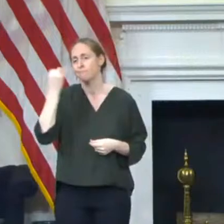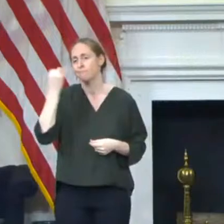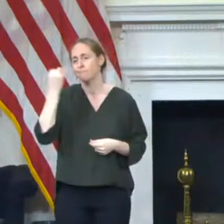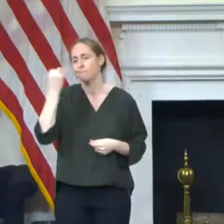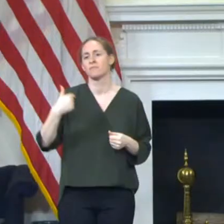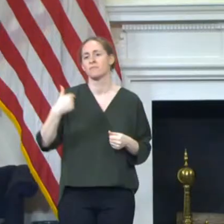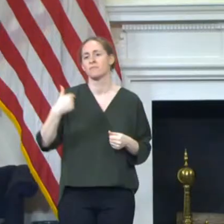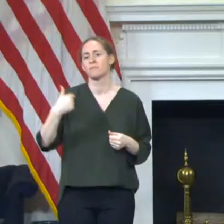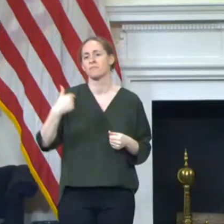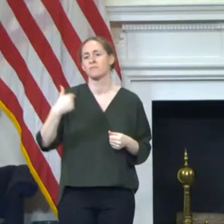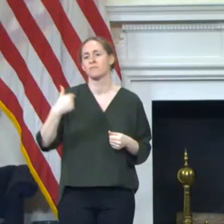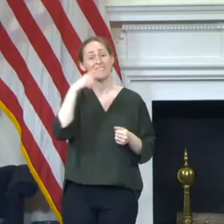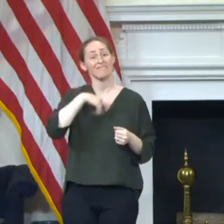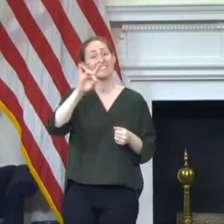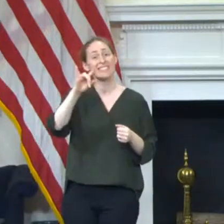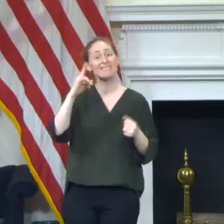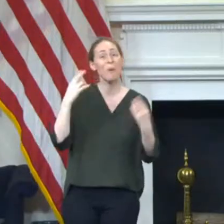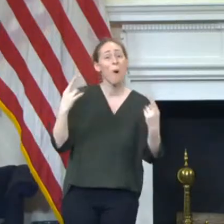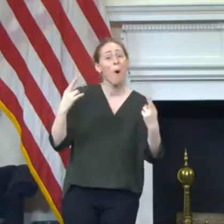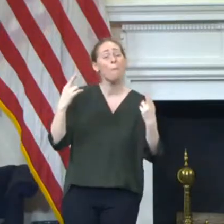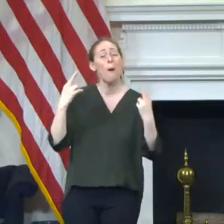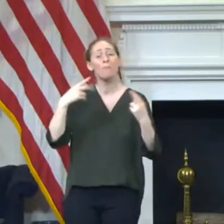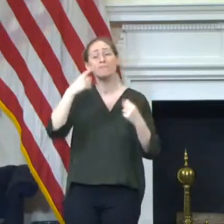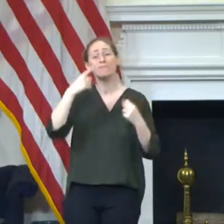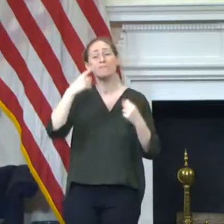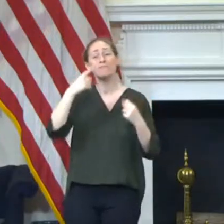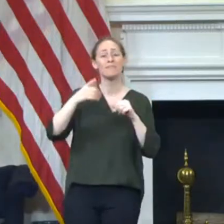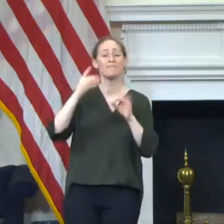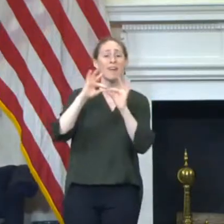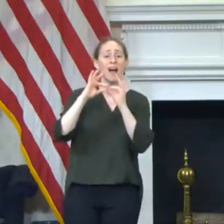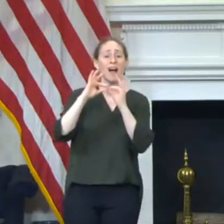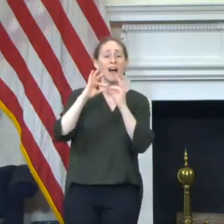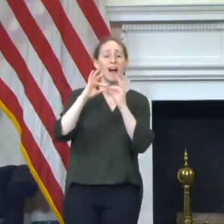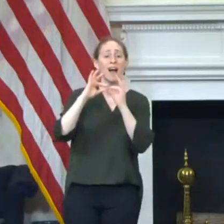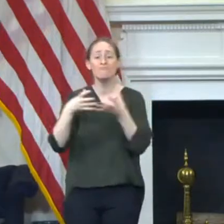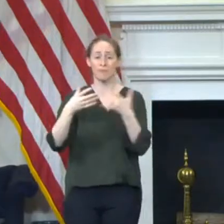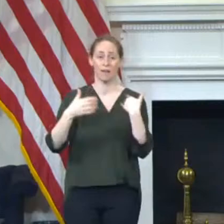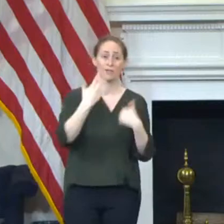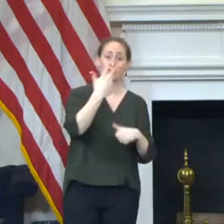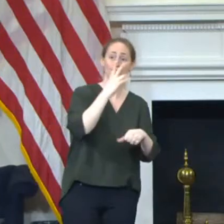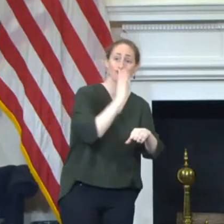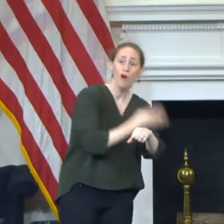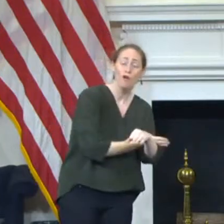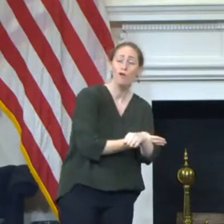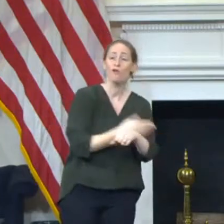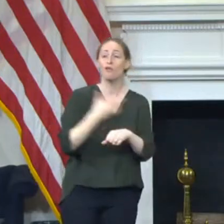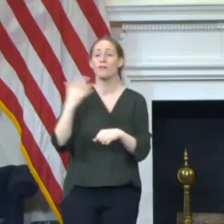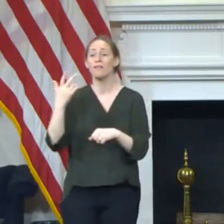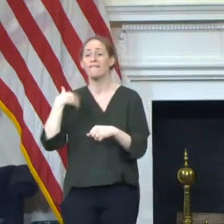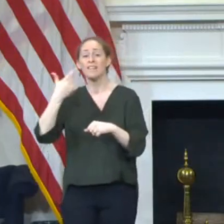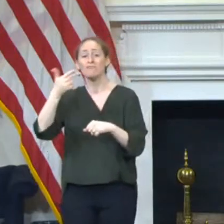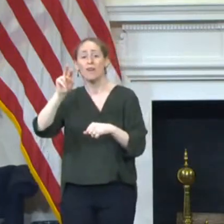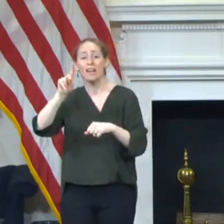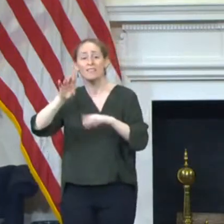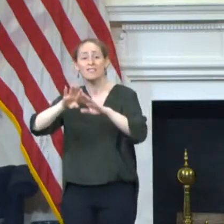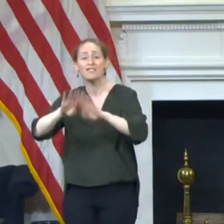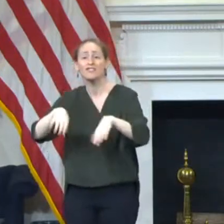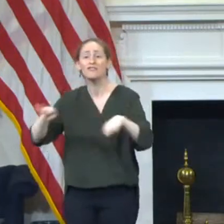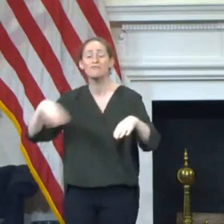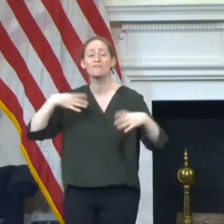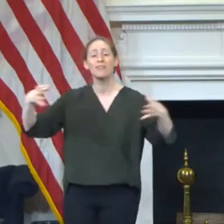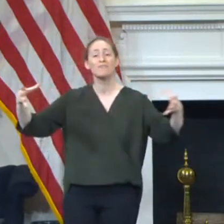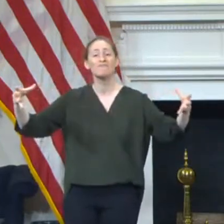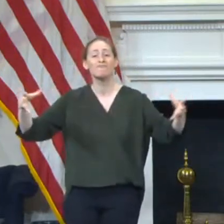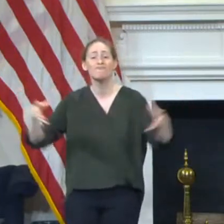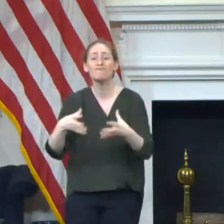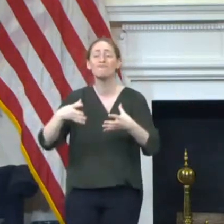get our family together. I was going to have my 3 daughters and my 3 son-in-laws and my 4 grandkids over to Governor's Mansion